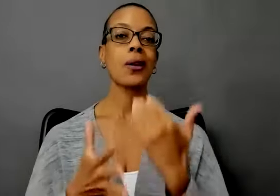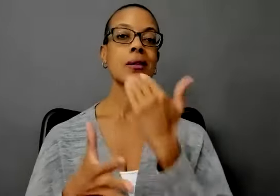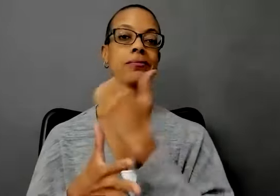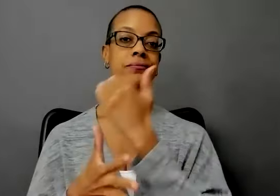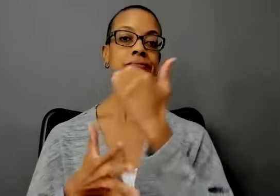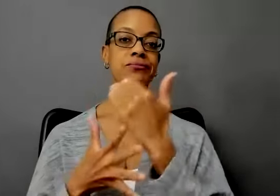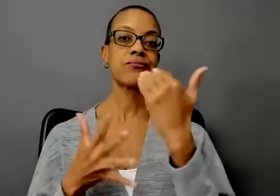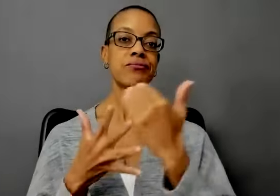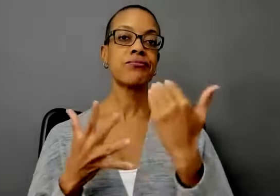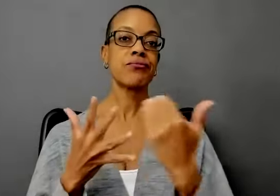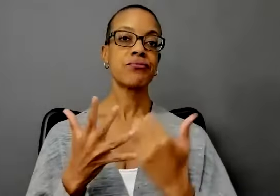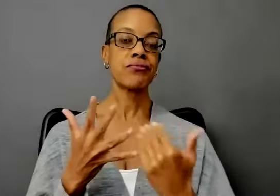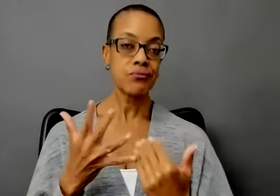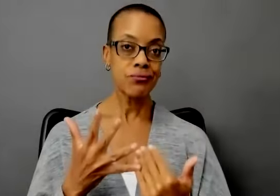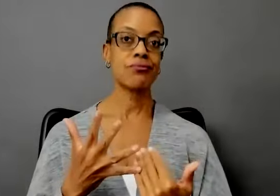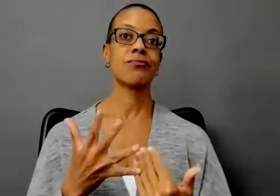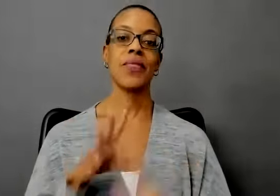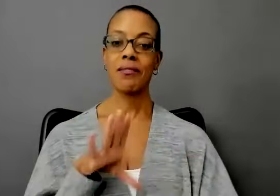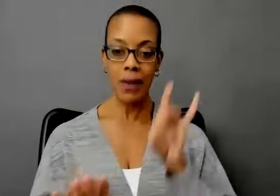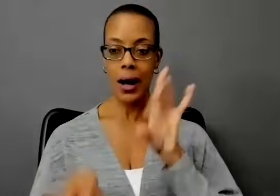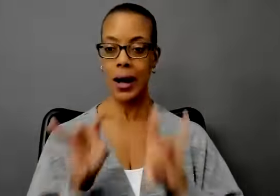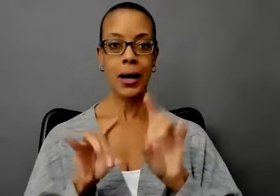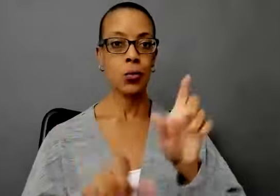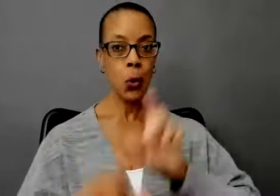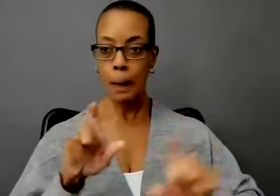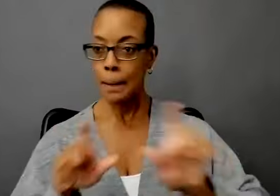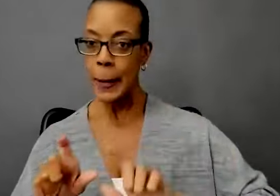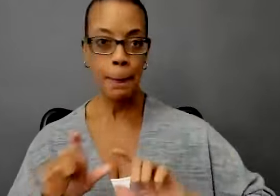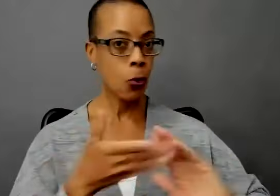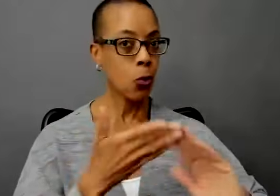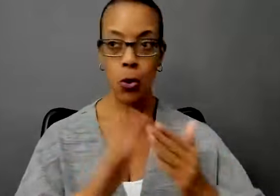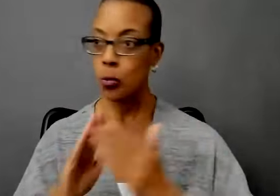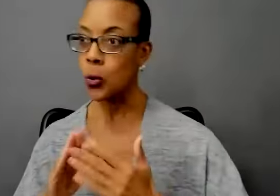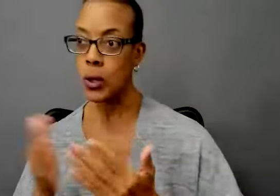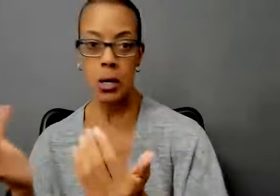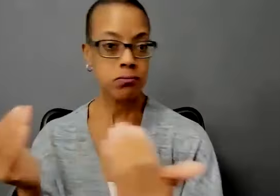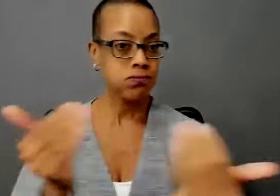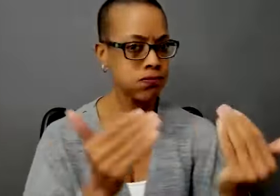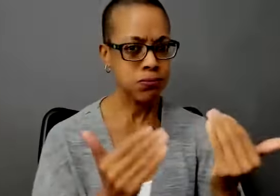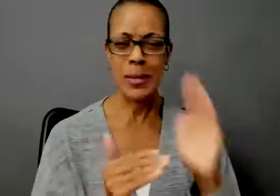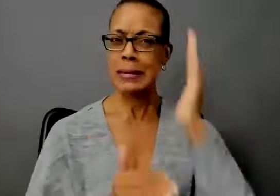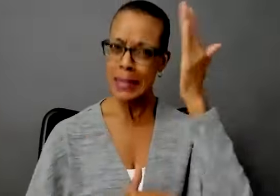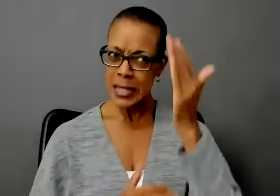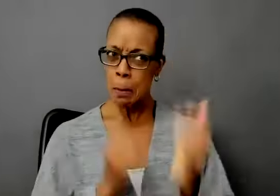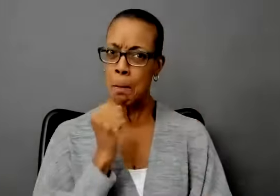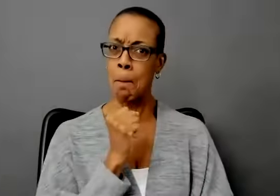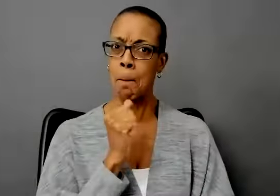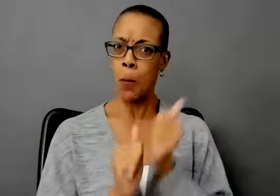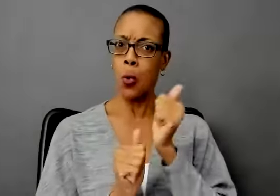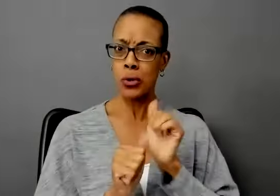your people in the community. It seems like a lot of this advocacy was online, like connecting through X that you mentioned,